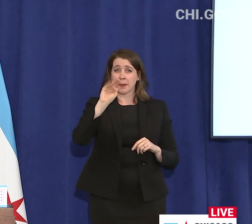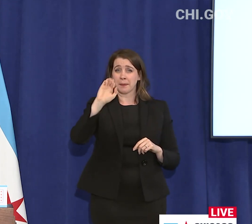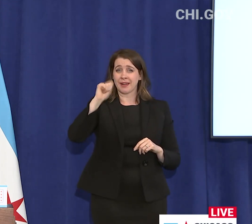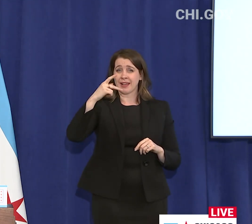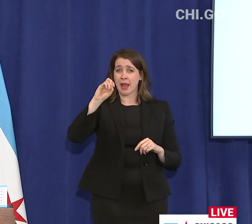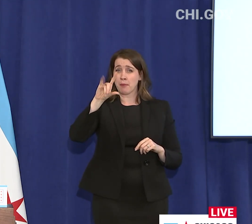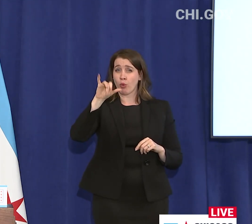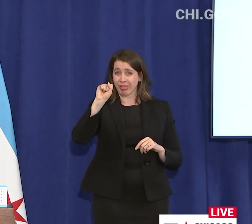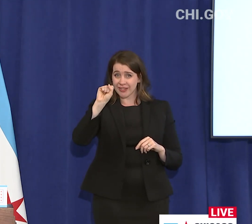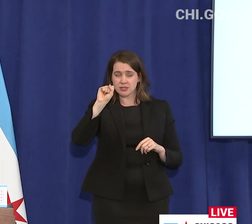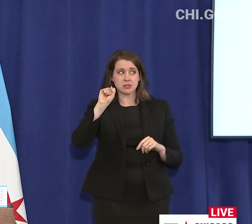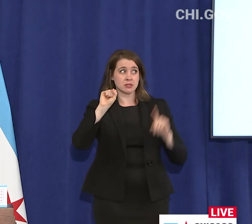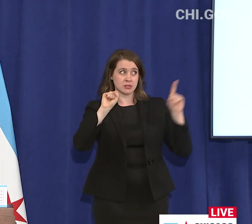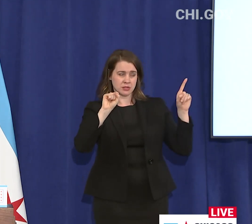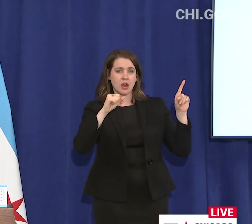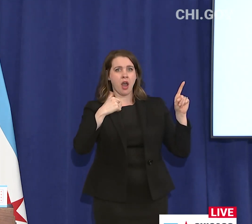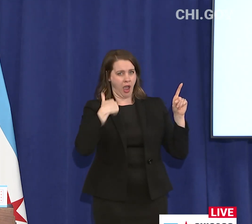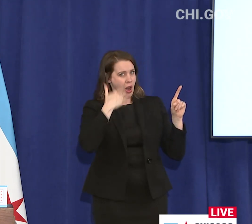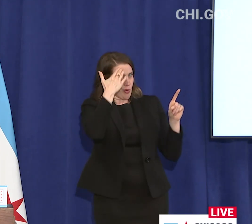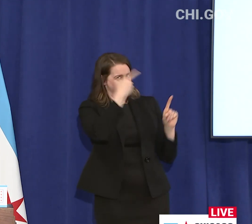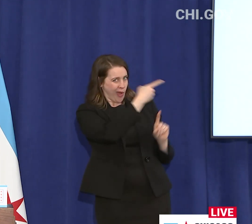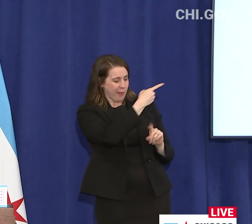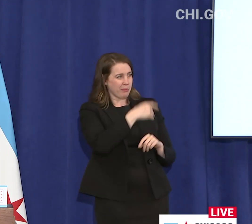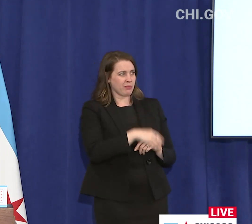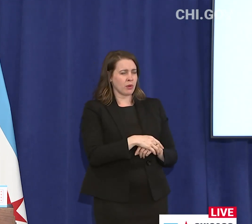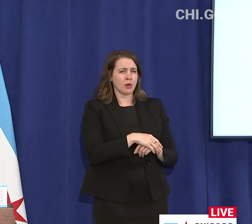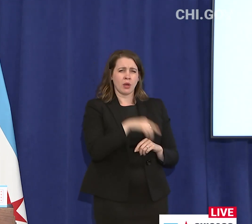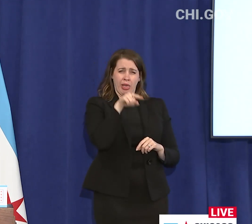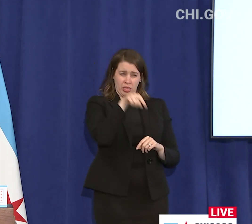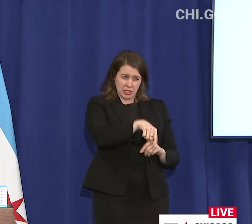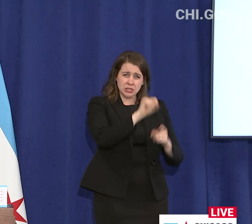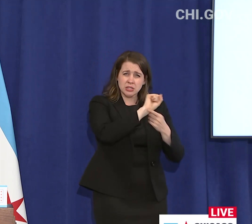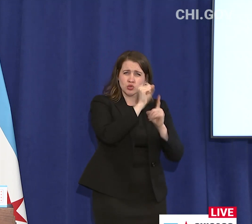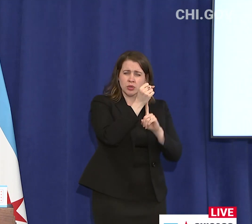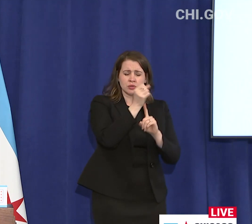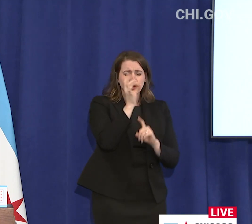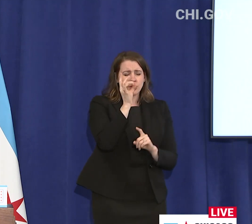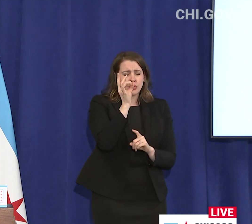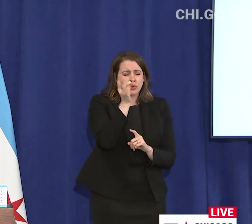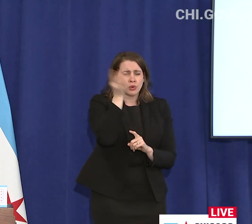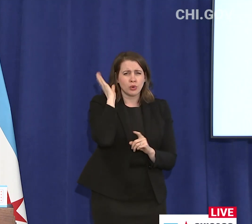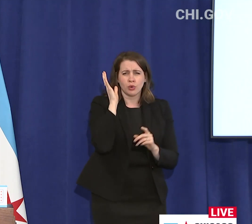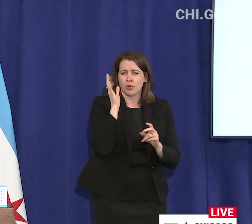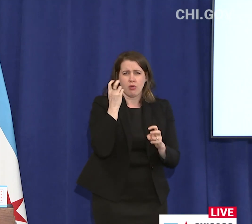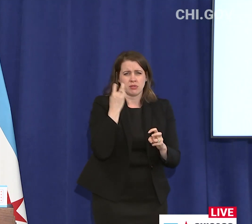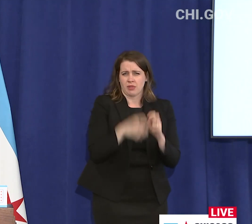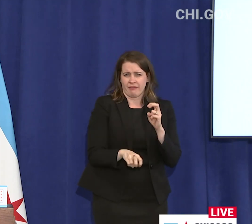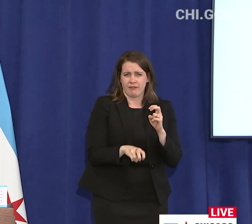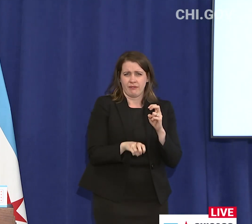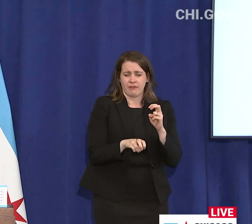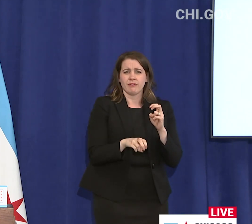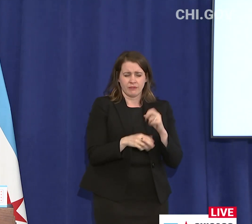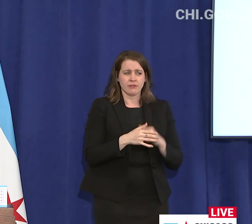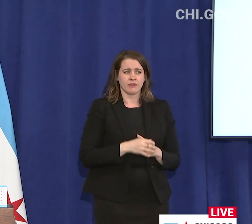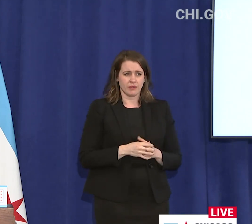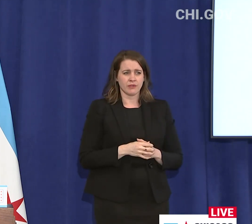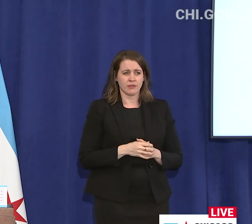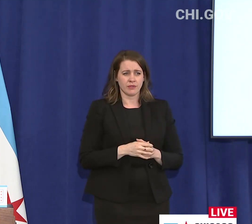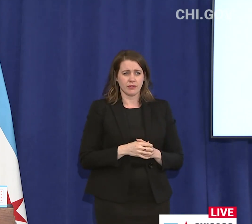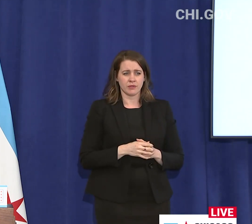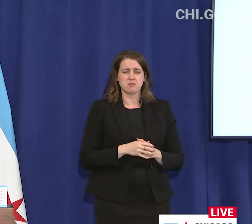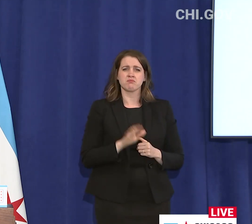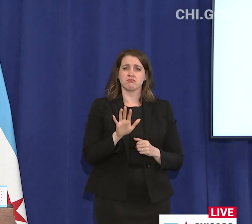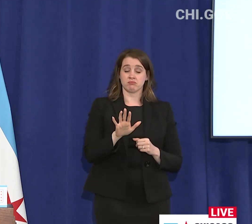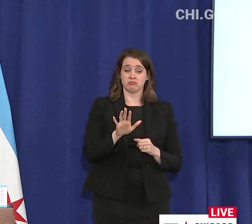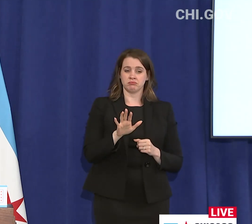good job under extraordinarily difficult circumstances. To watch the entirety of that